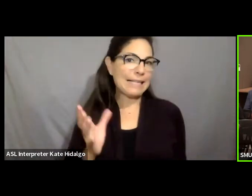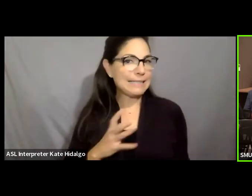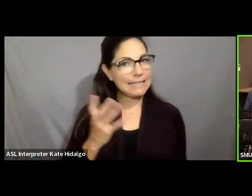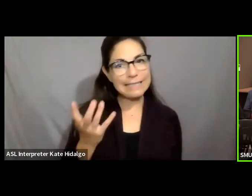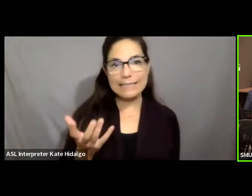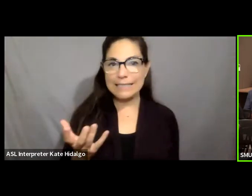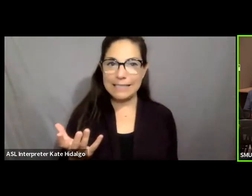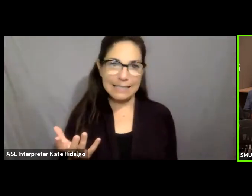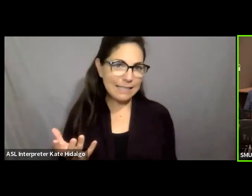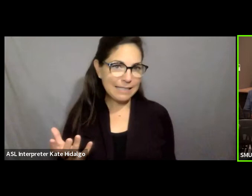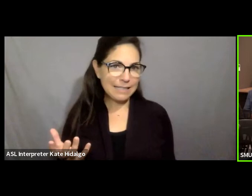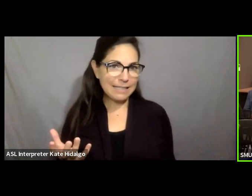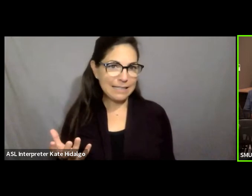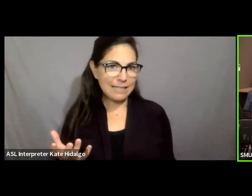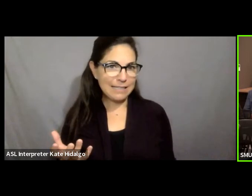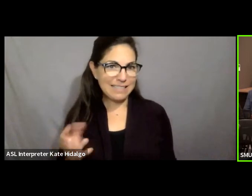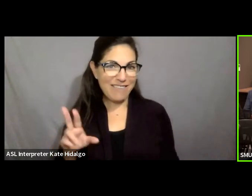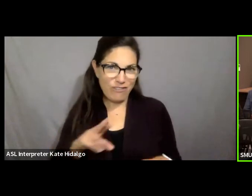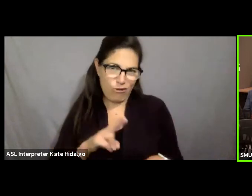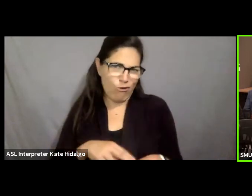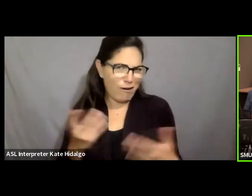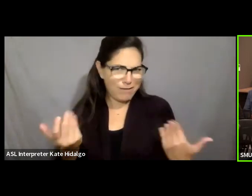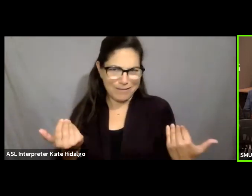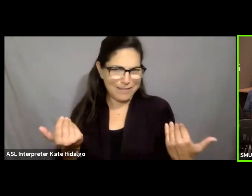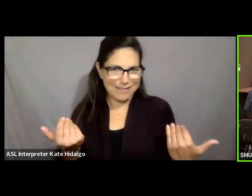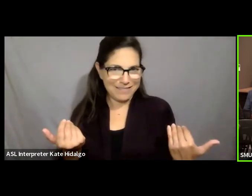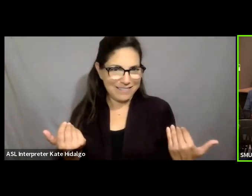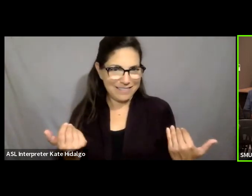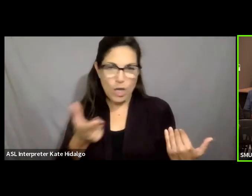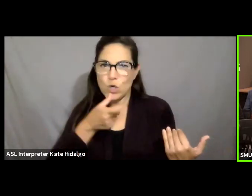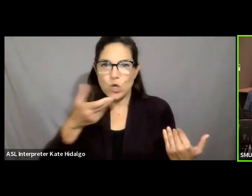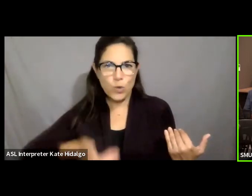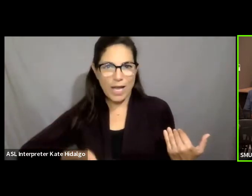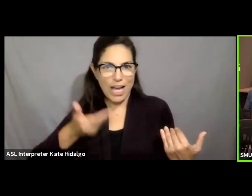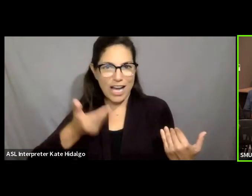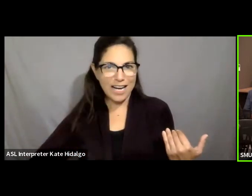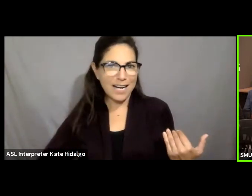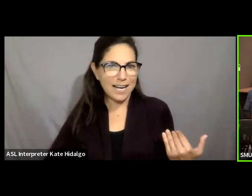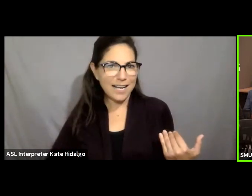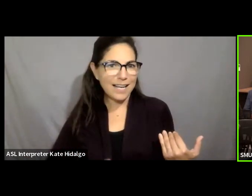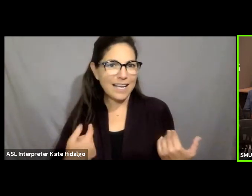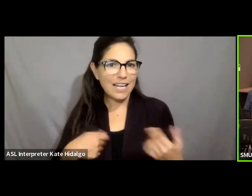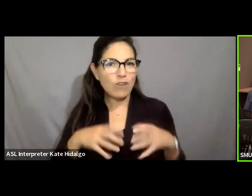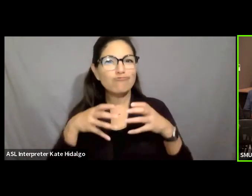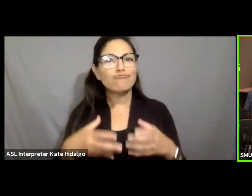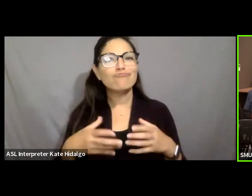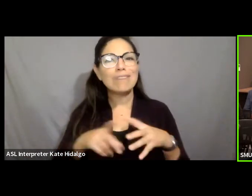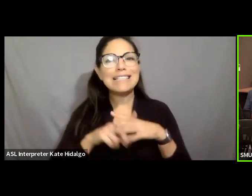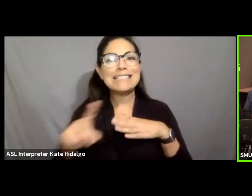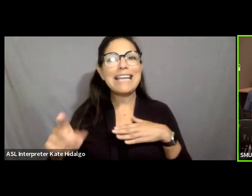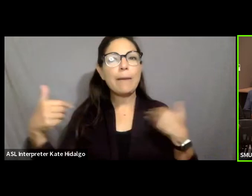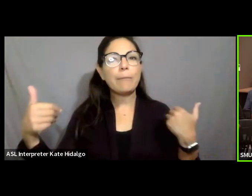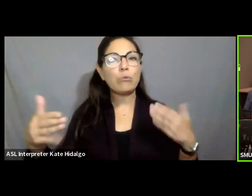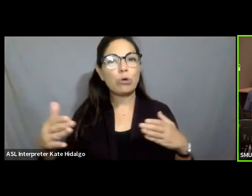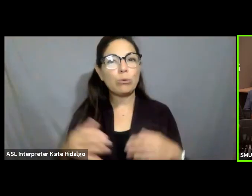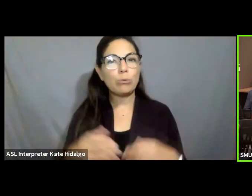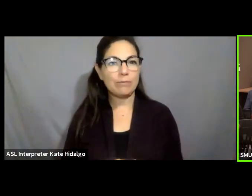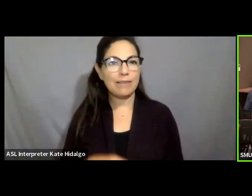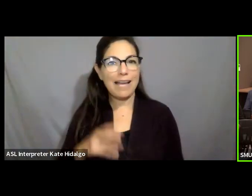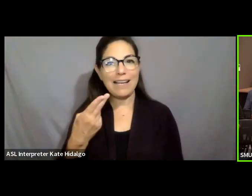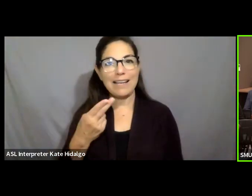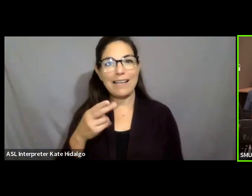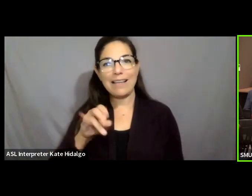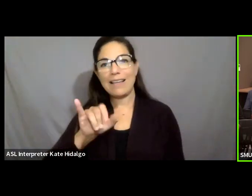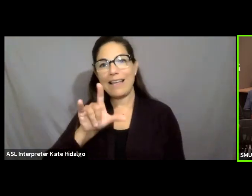you know, which of course, you know, that's who we are. And we went and did an escape room in